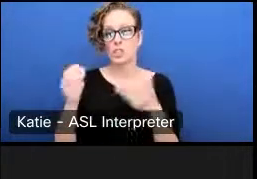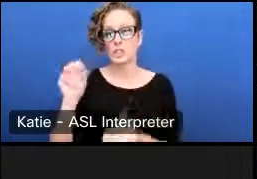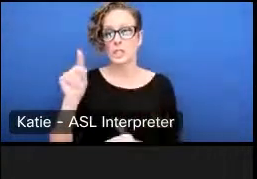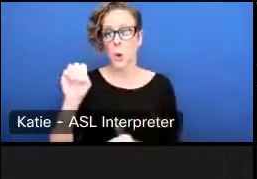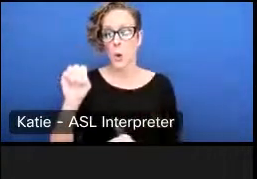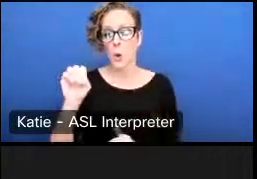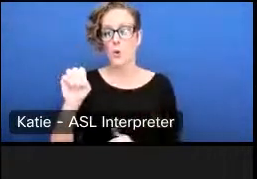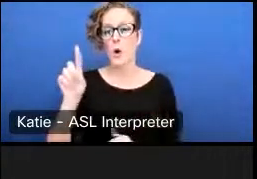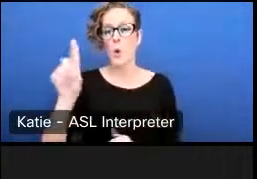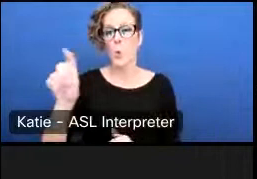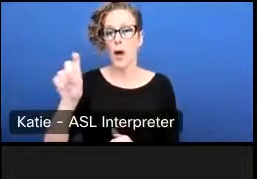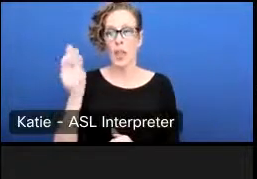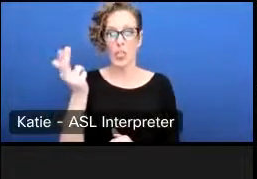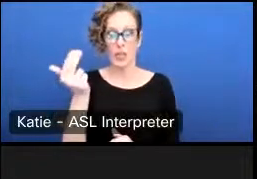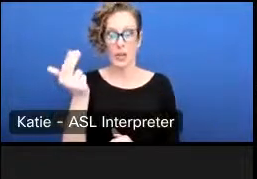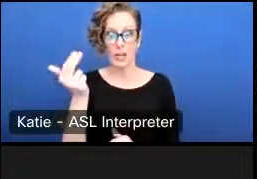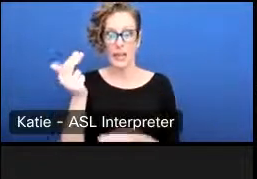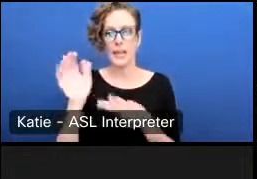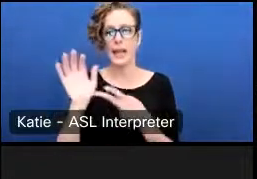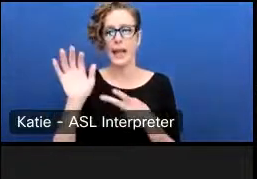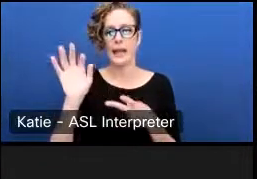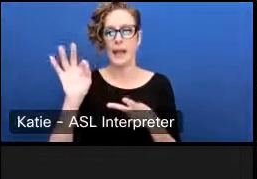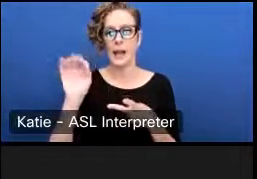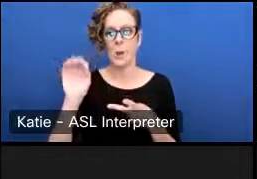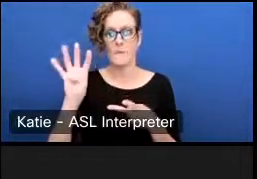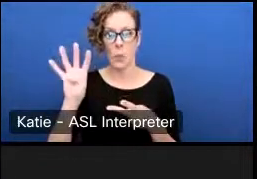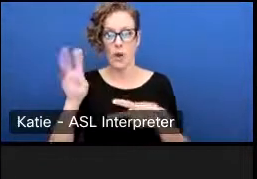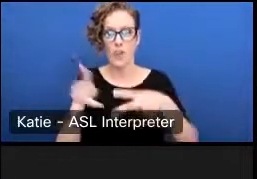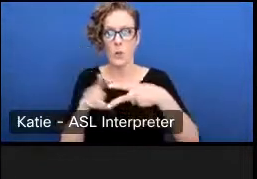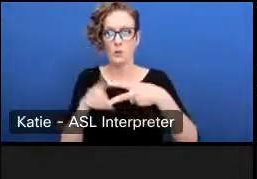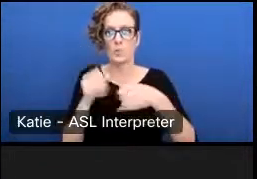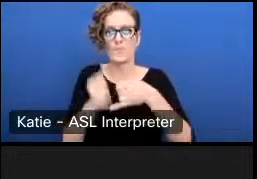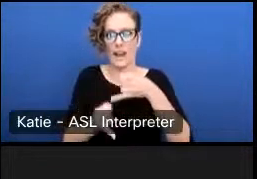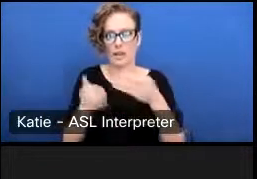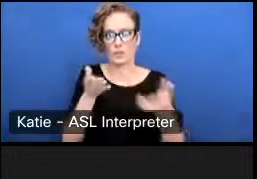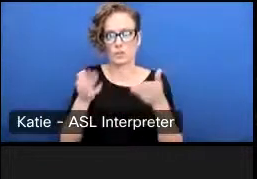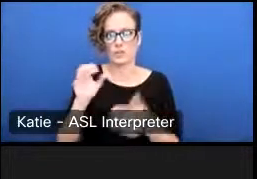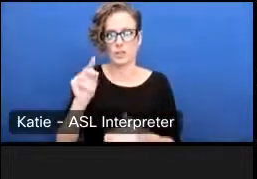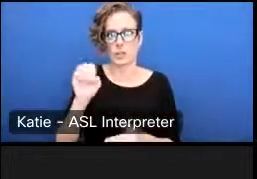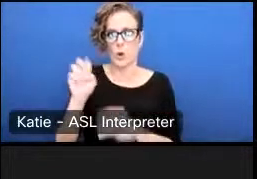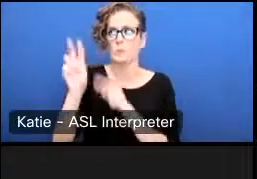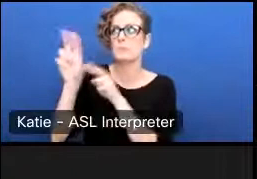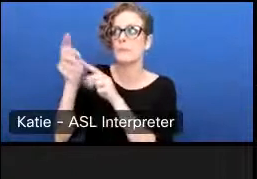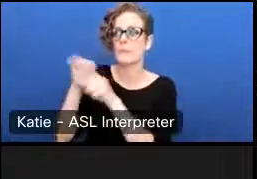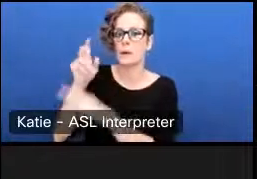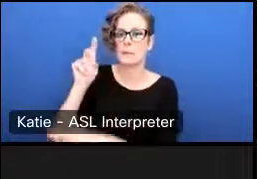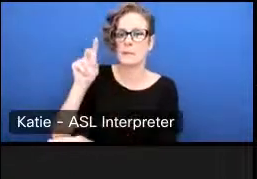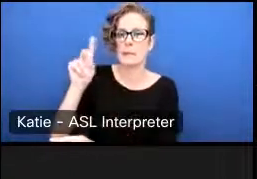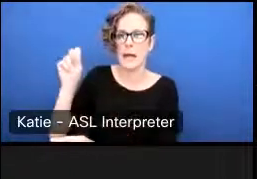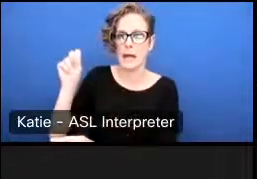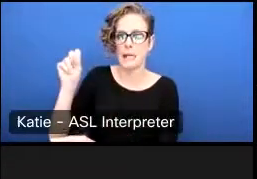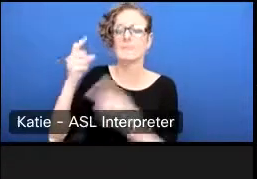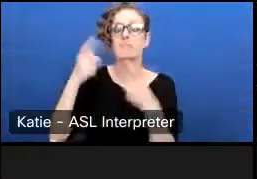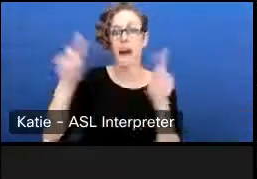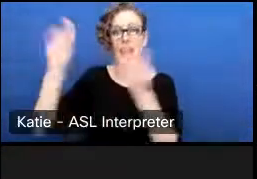113 and service code 904. Those were the two final service codes we were waiting for from DDS. So it's my understanding that accounting will be getting